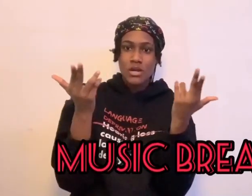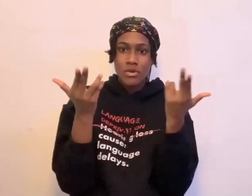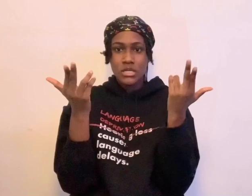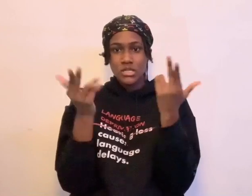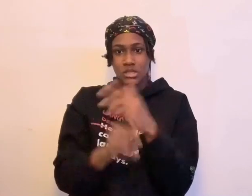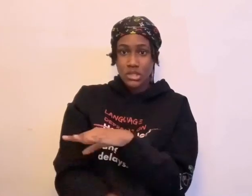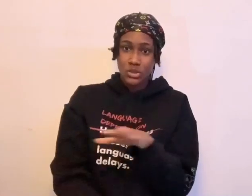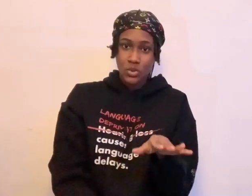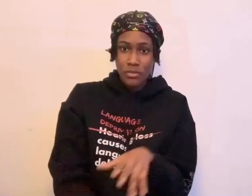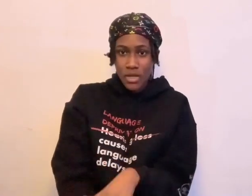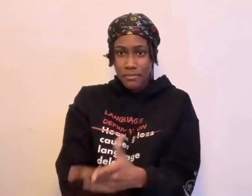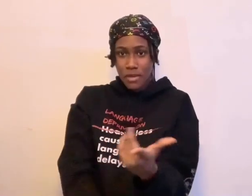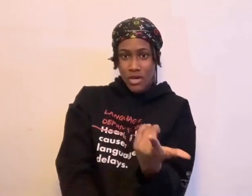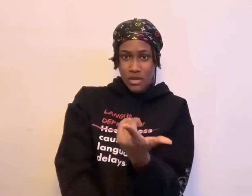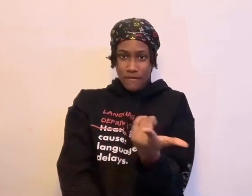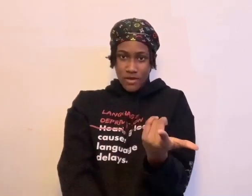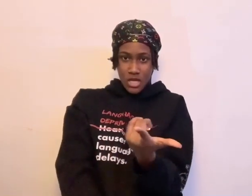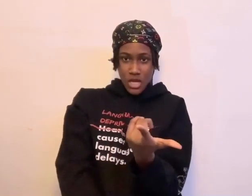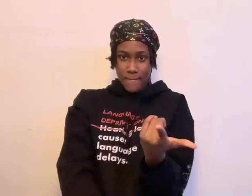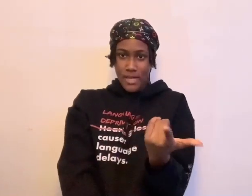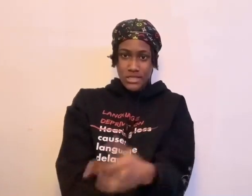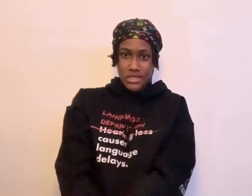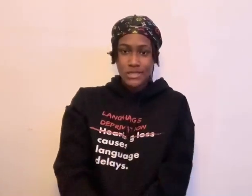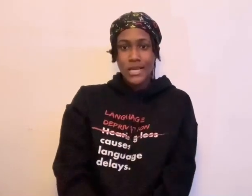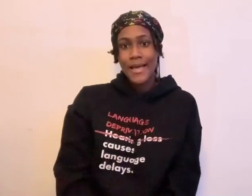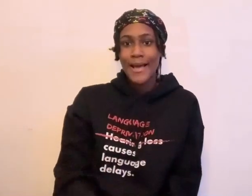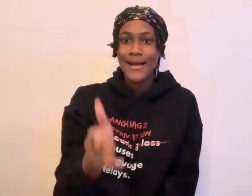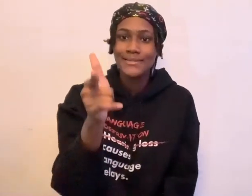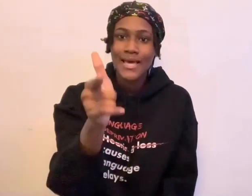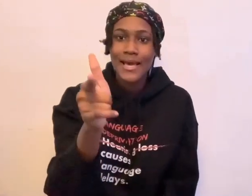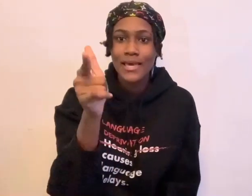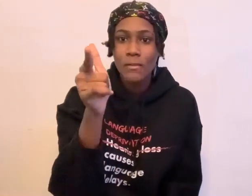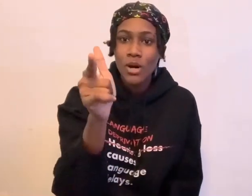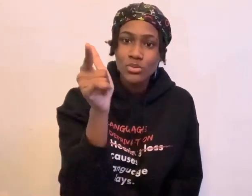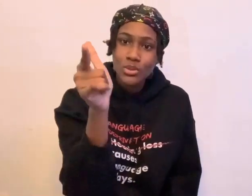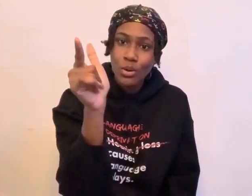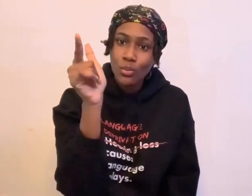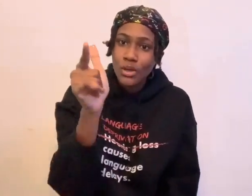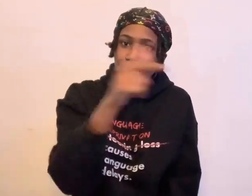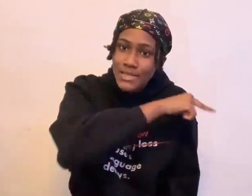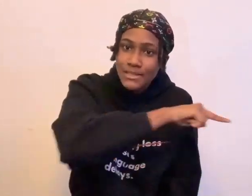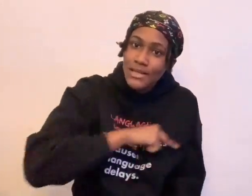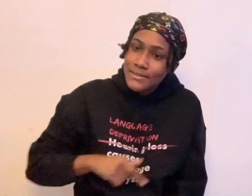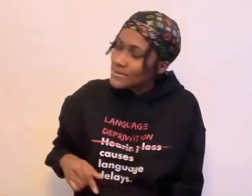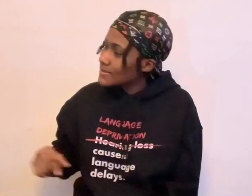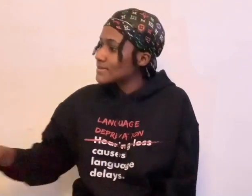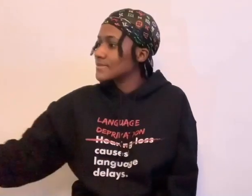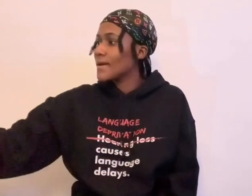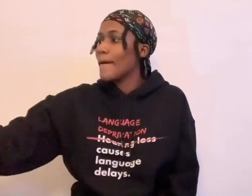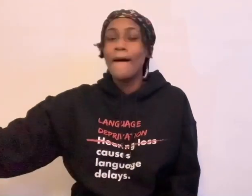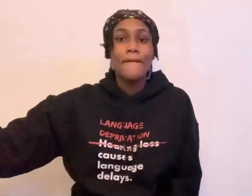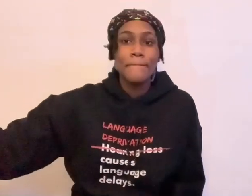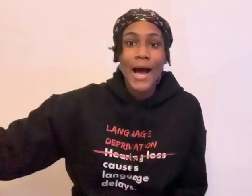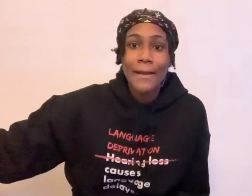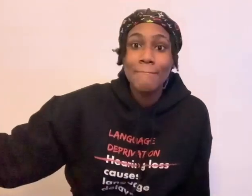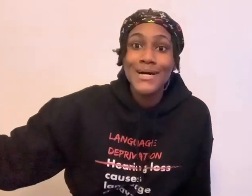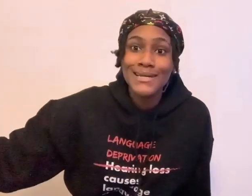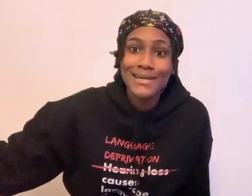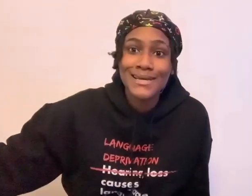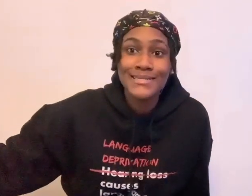thing, so don't mind me by your fucking business. Attack your moto, we business. Bad mind is a hell